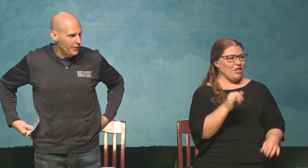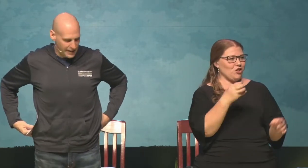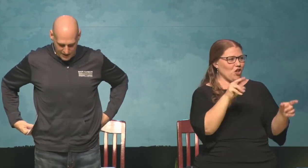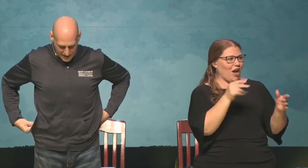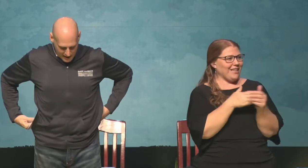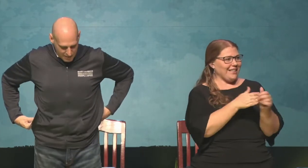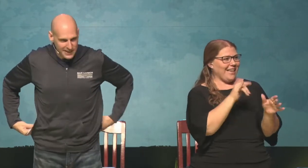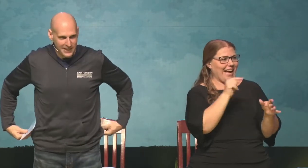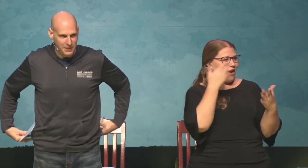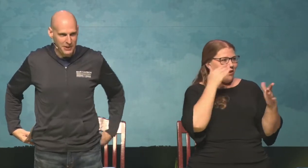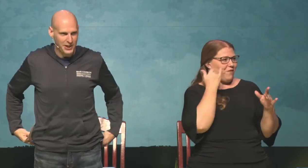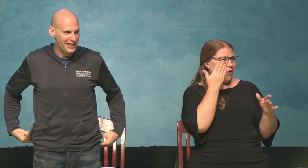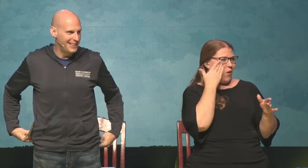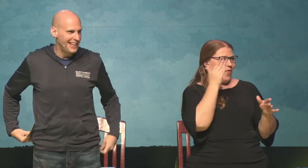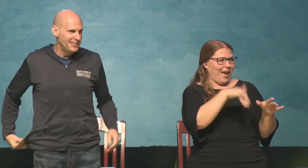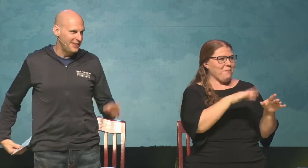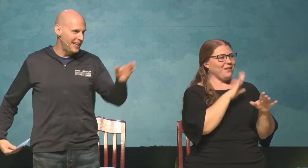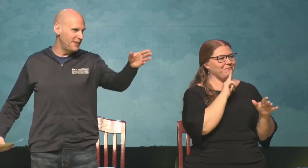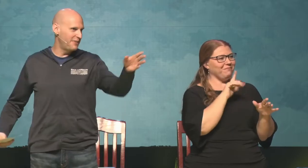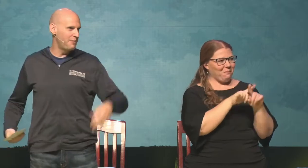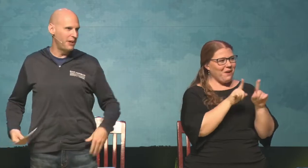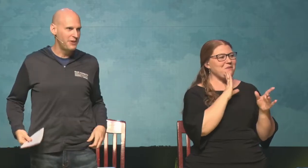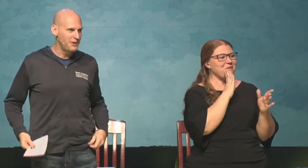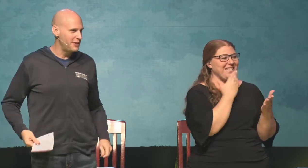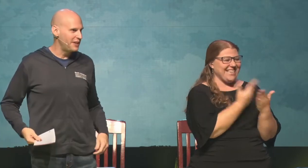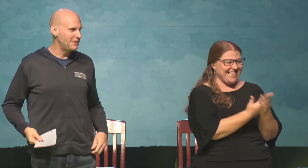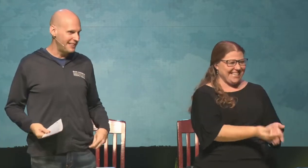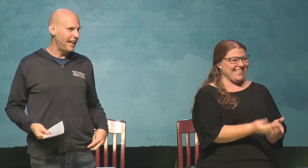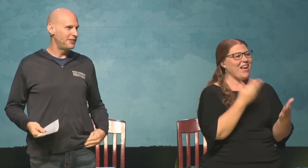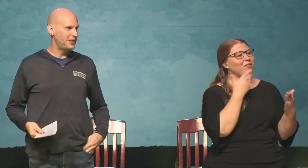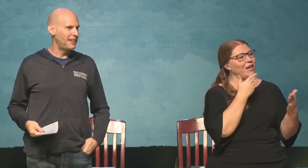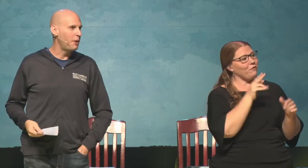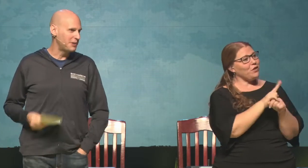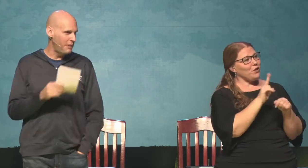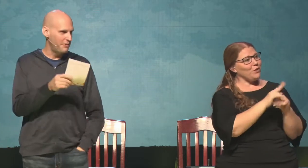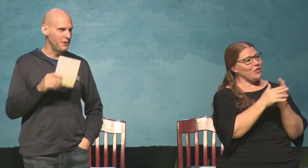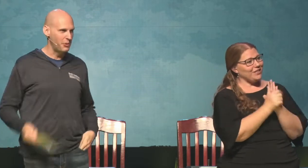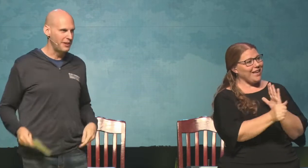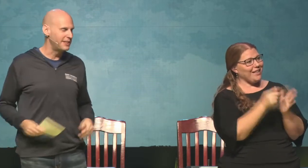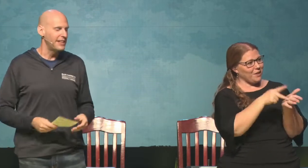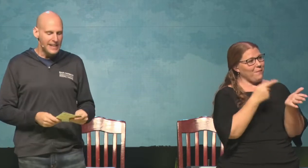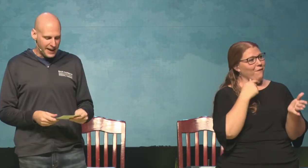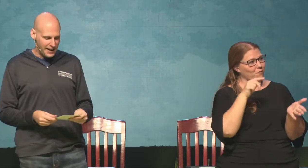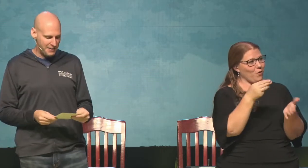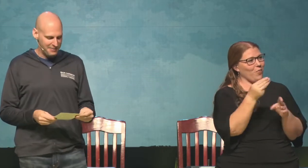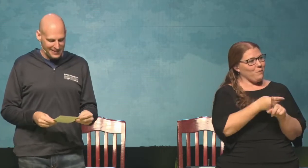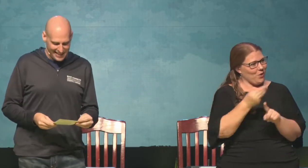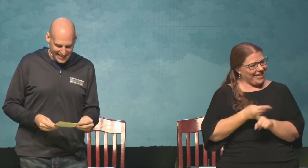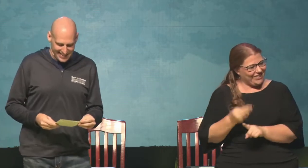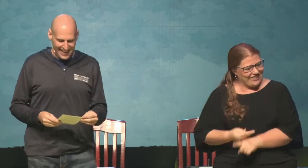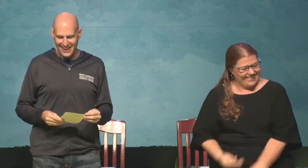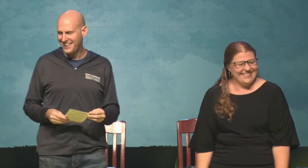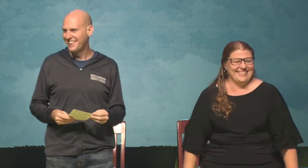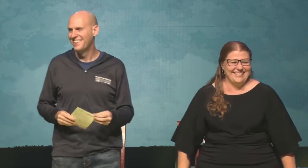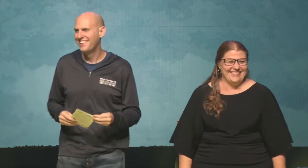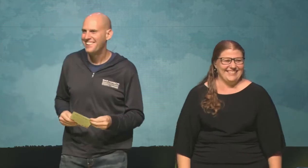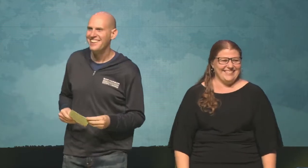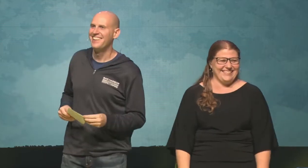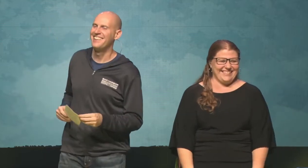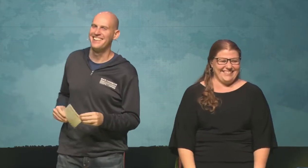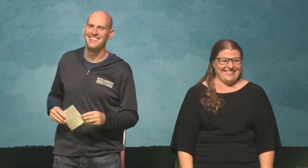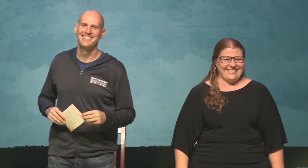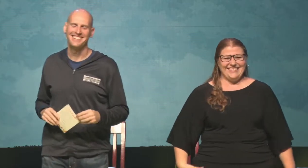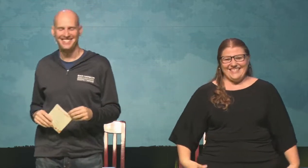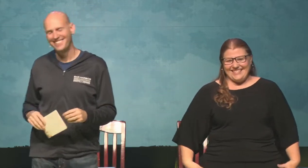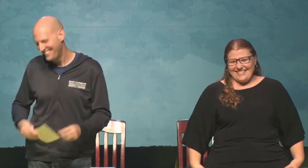if you know that or not, but it's going to be good. So thank you very much for using your gifts and talents, John, to help us pay for the mortgage. I